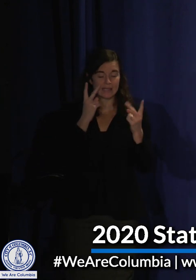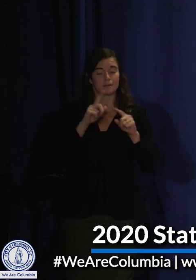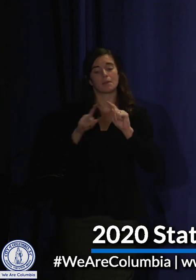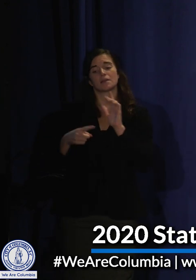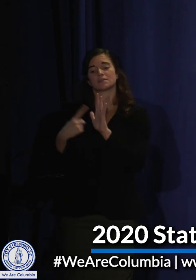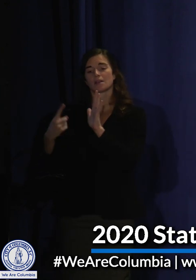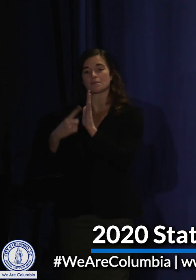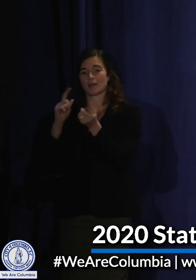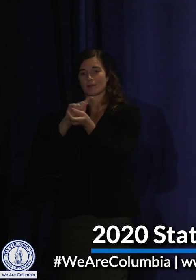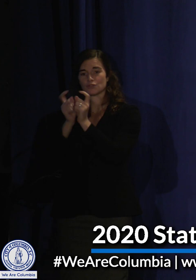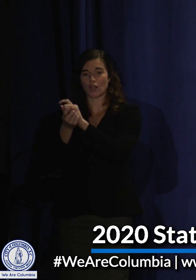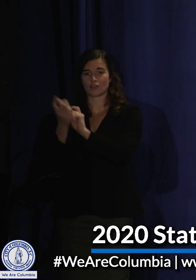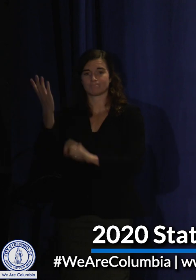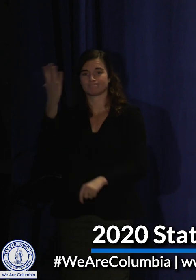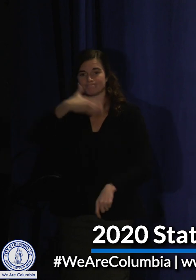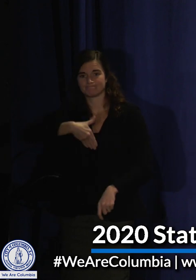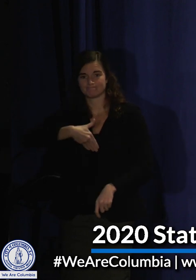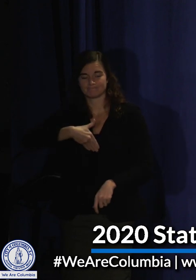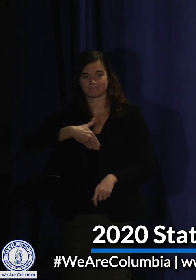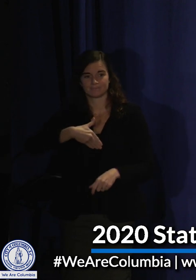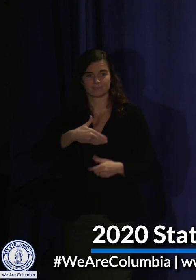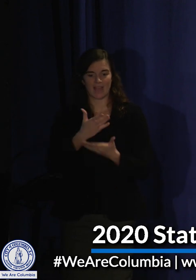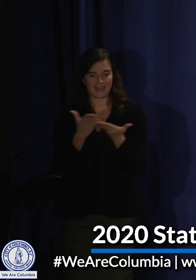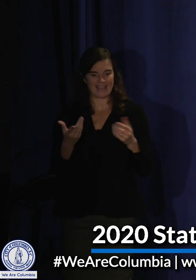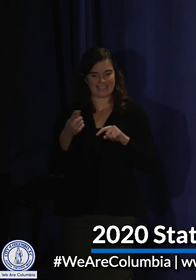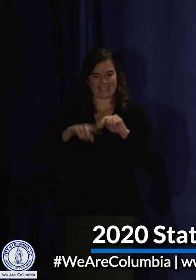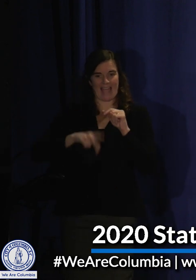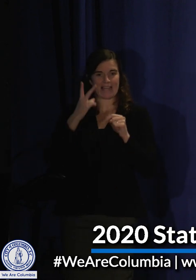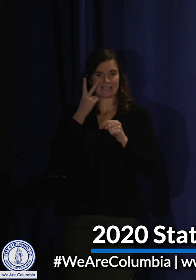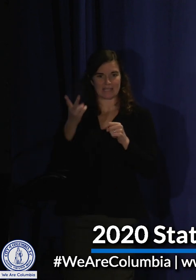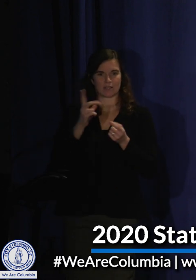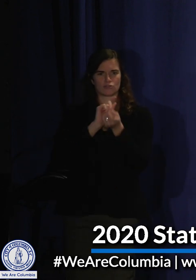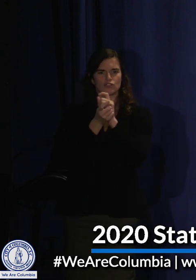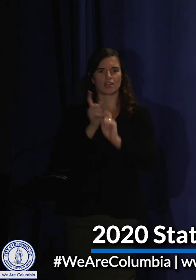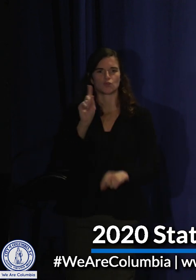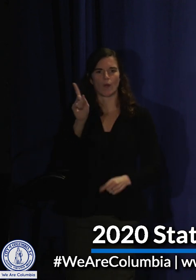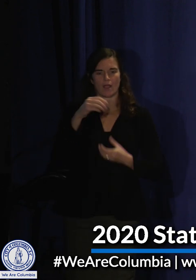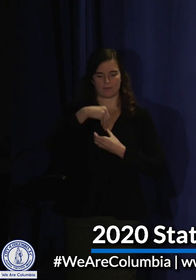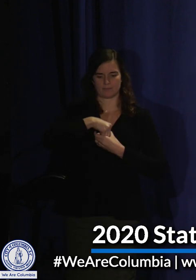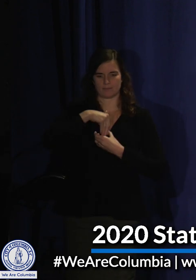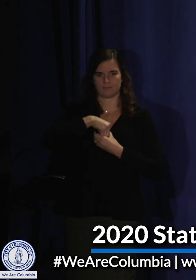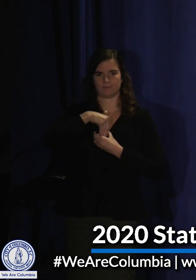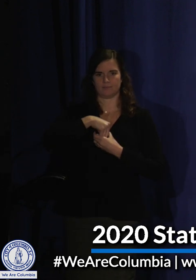changes that aren't visible to the naked eye, the changes we've made internally.